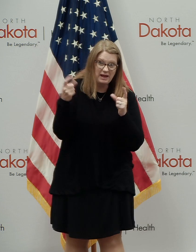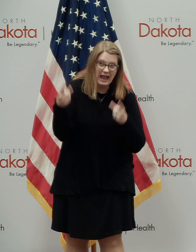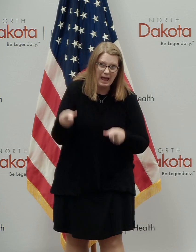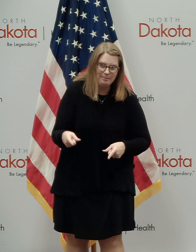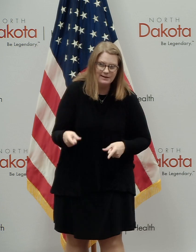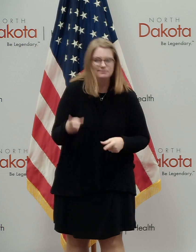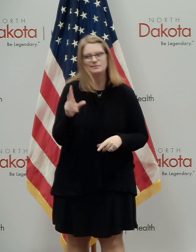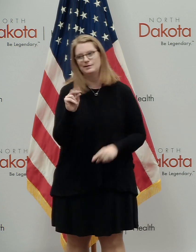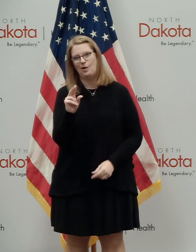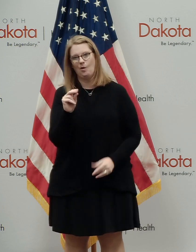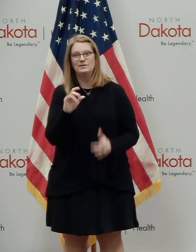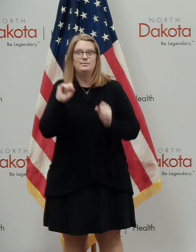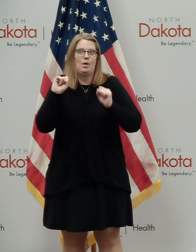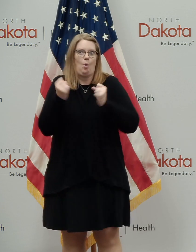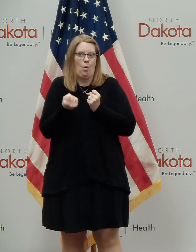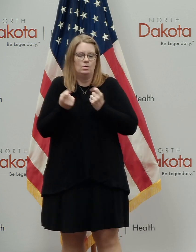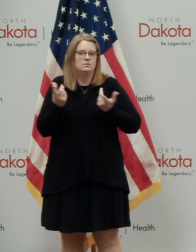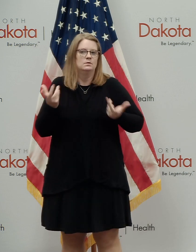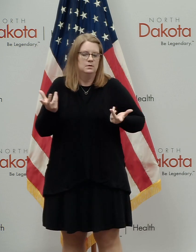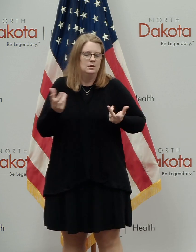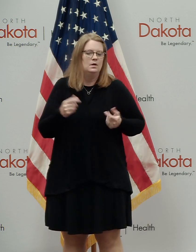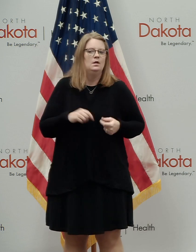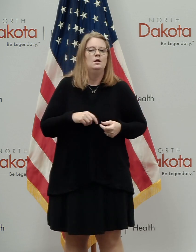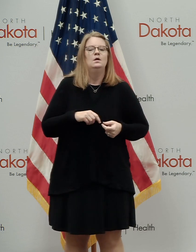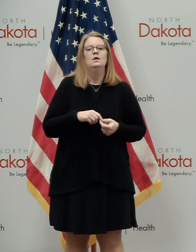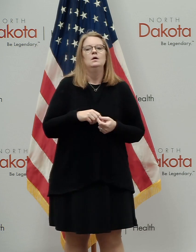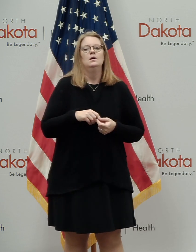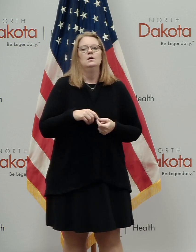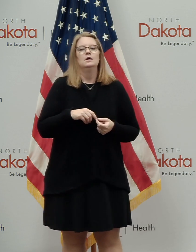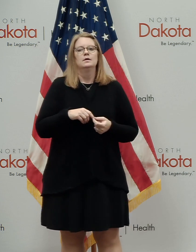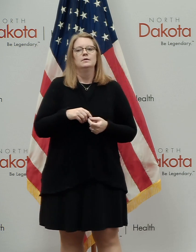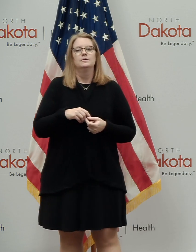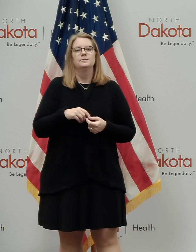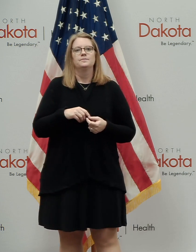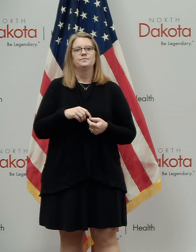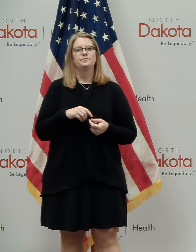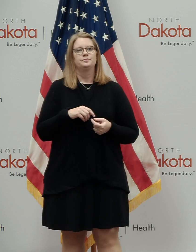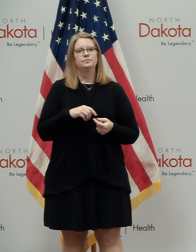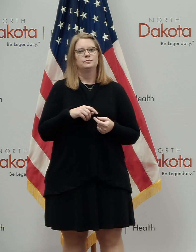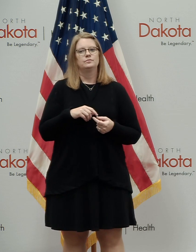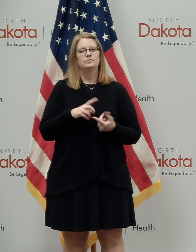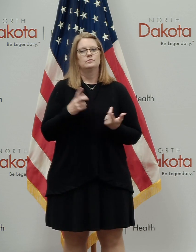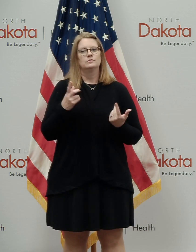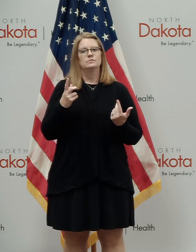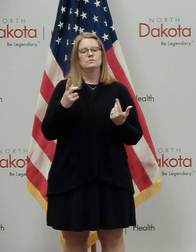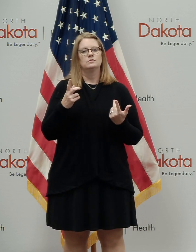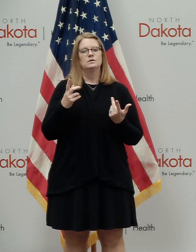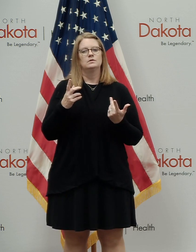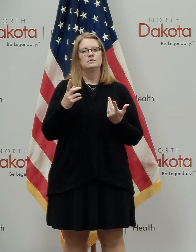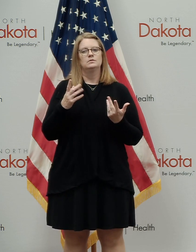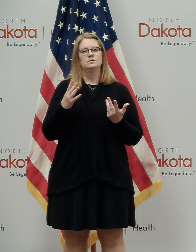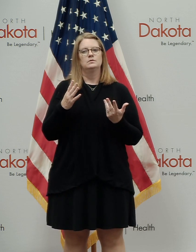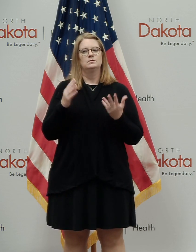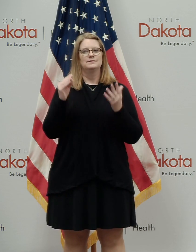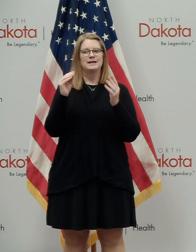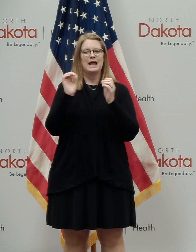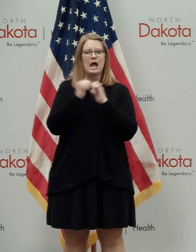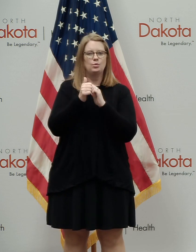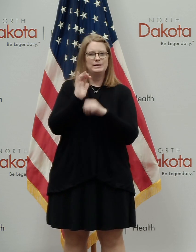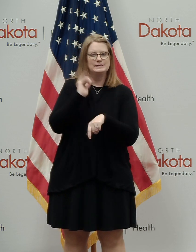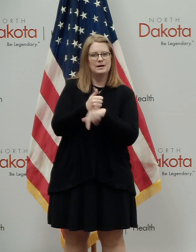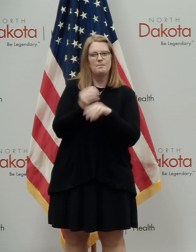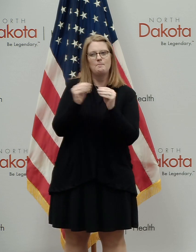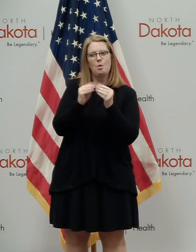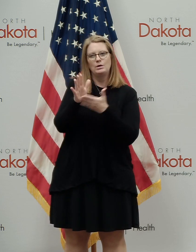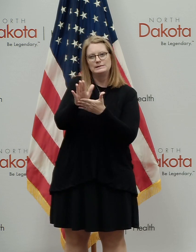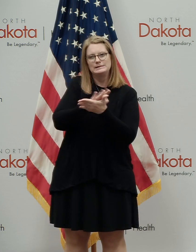something we'll be able to do in North Dakota. So to that end, we're looking at how do we create some more stale rooms, specifically